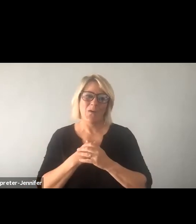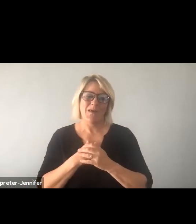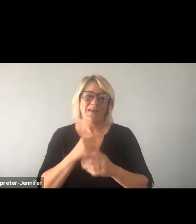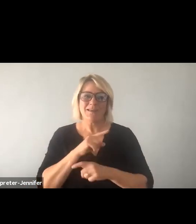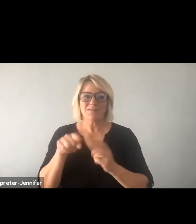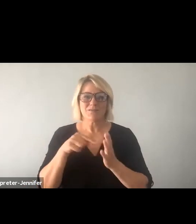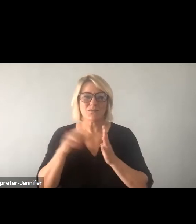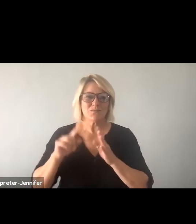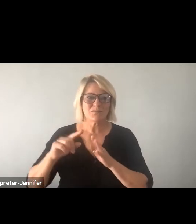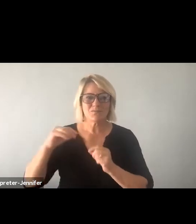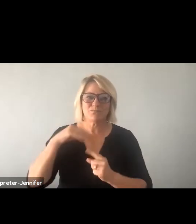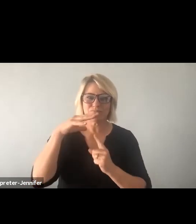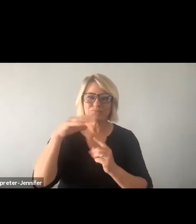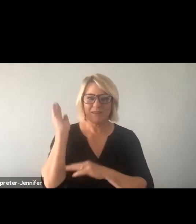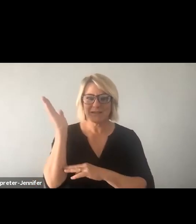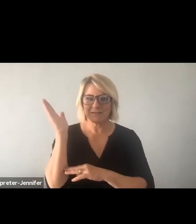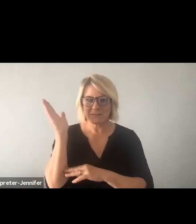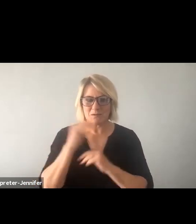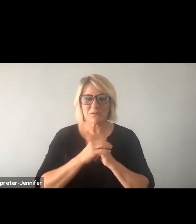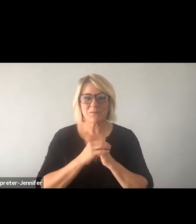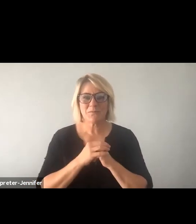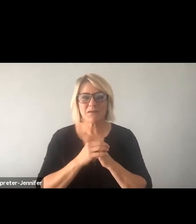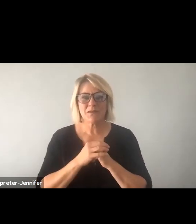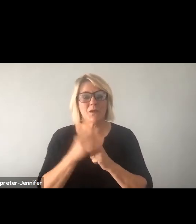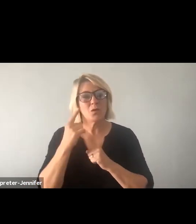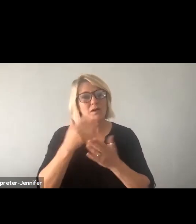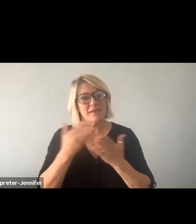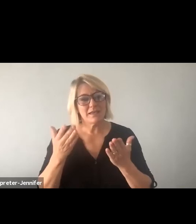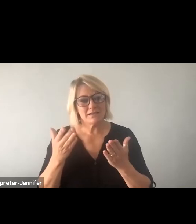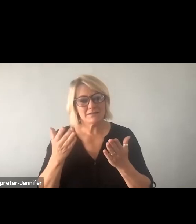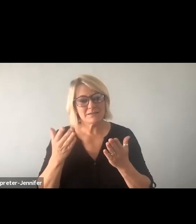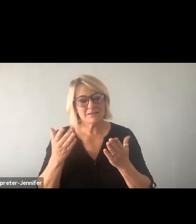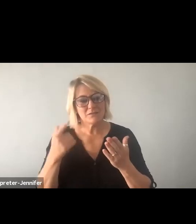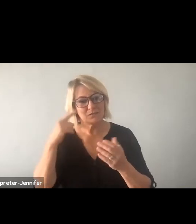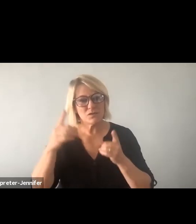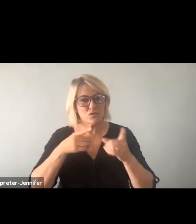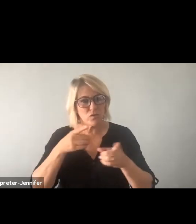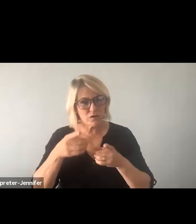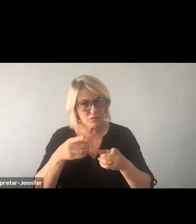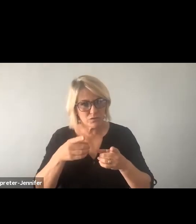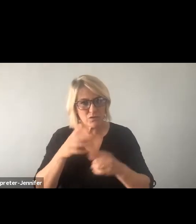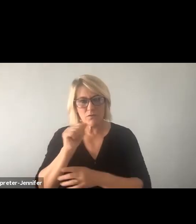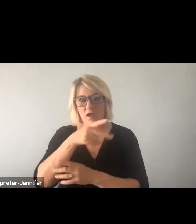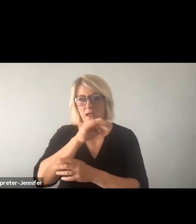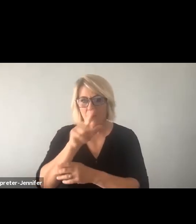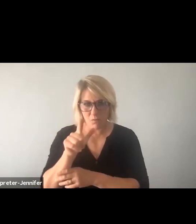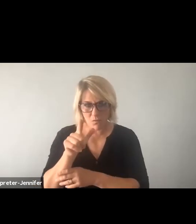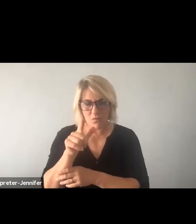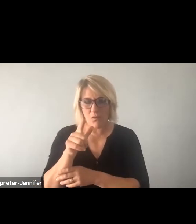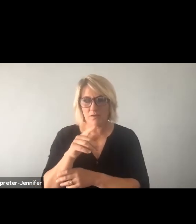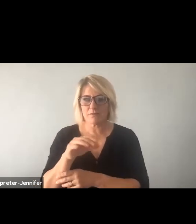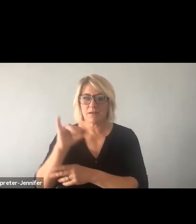and introduce our keynote speaker. Because one of the things that being the director of April and just being an IL